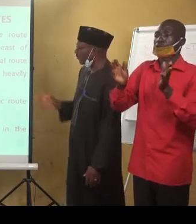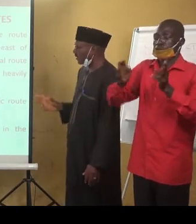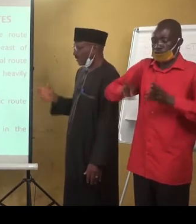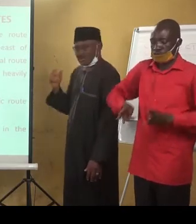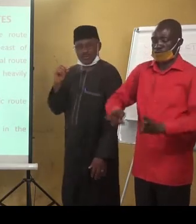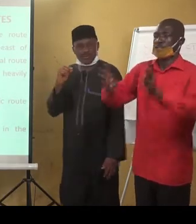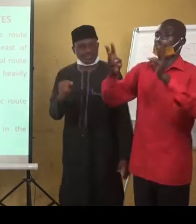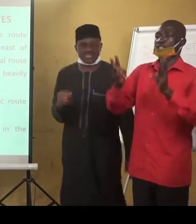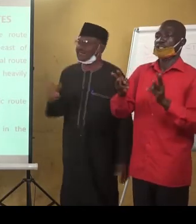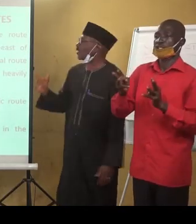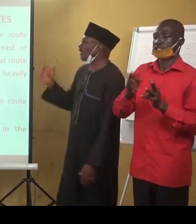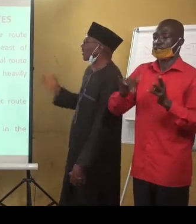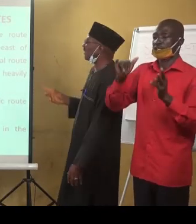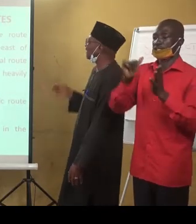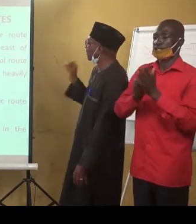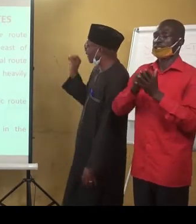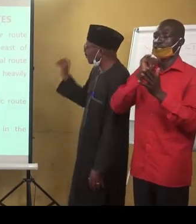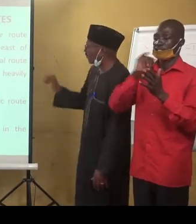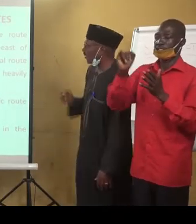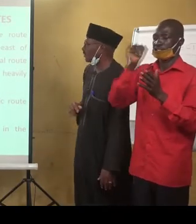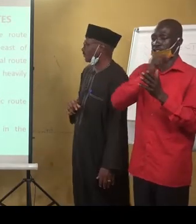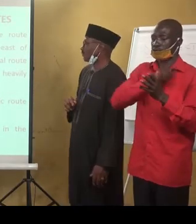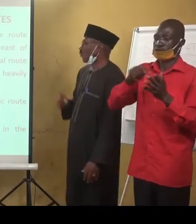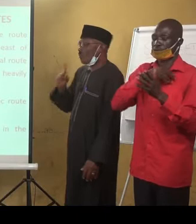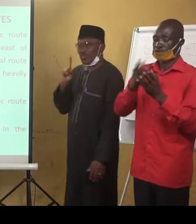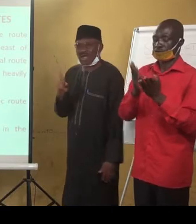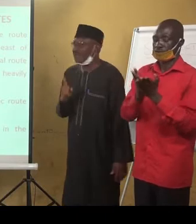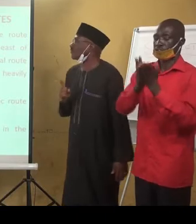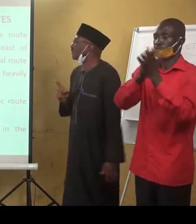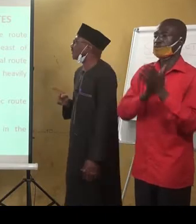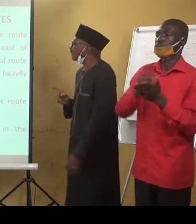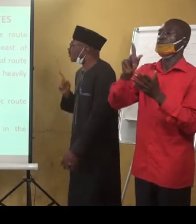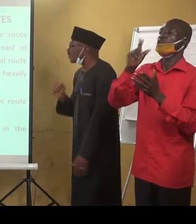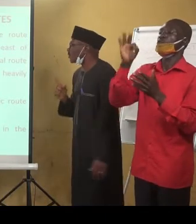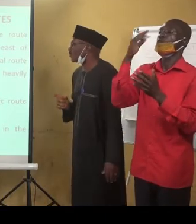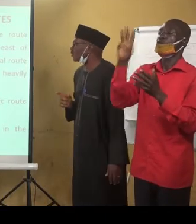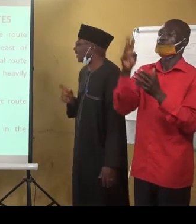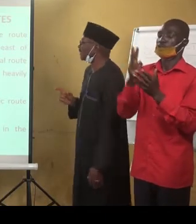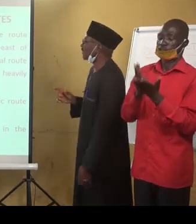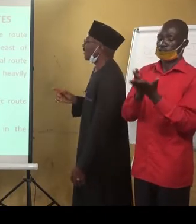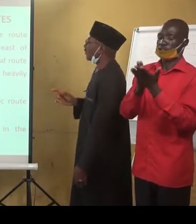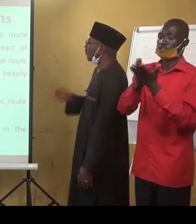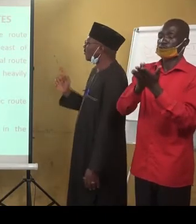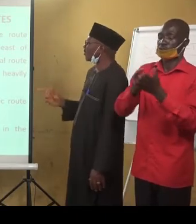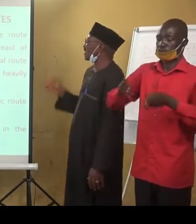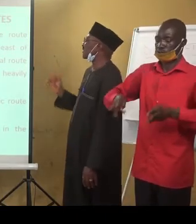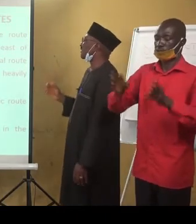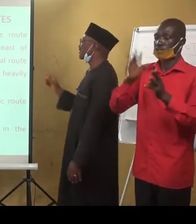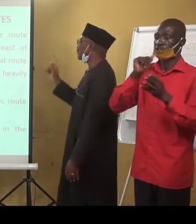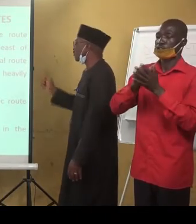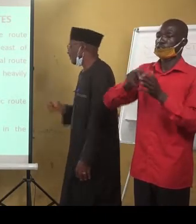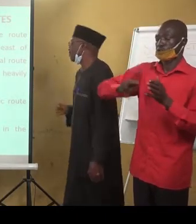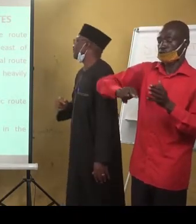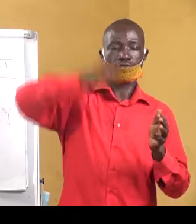some of these routes and talk about them gradually. One of the shipping routes is the North